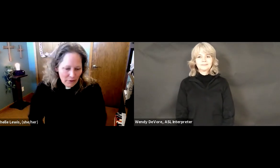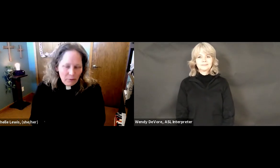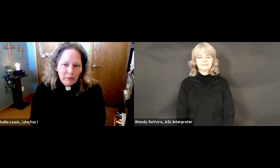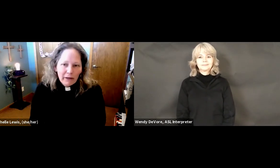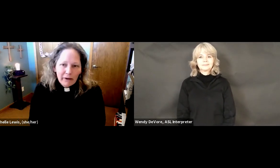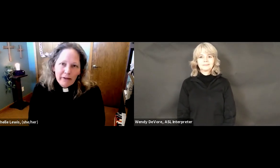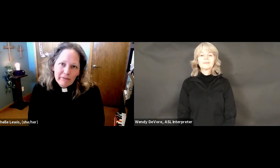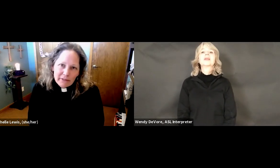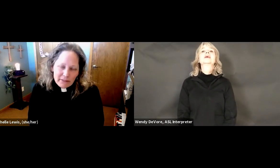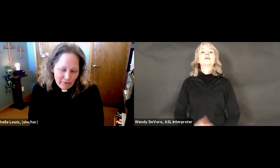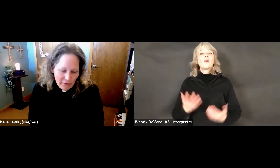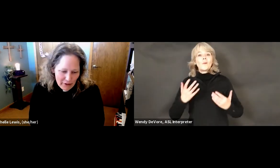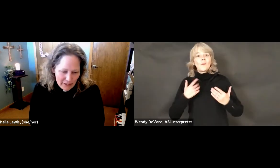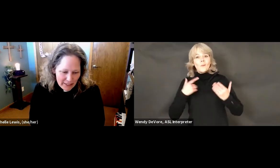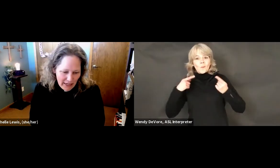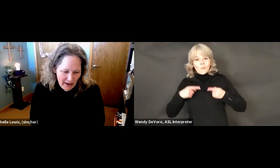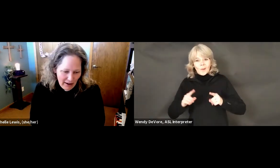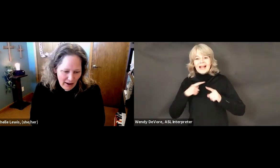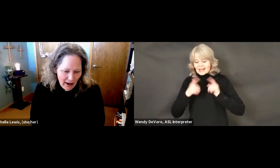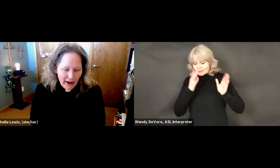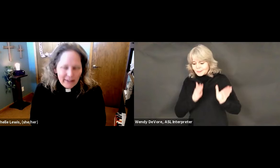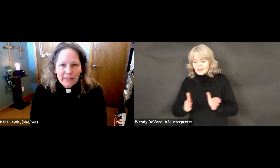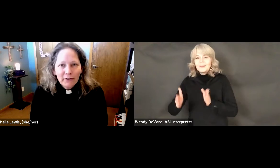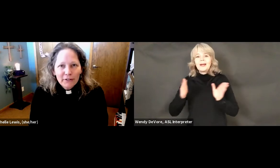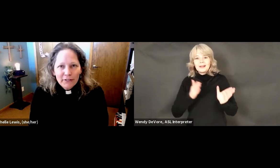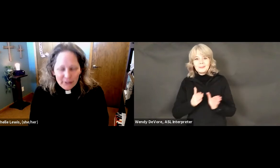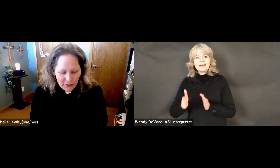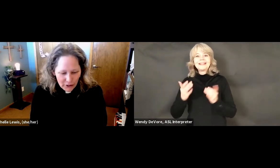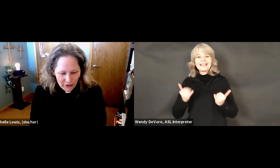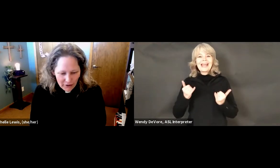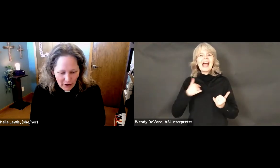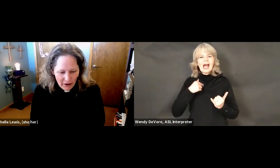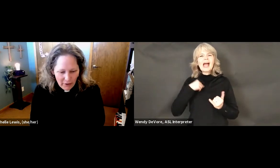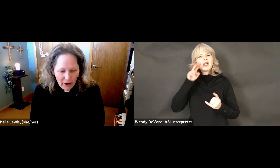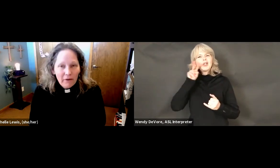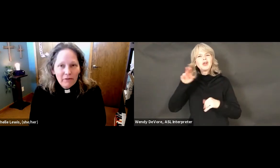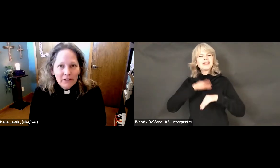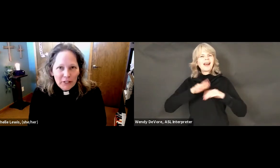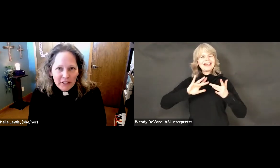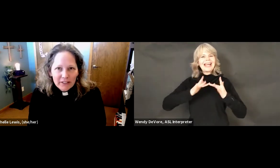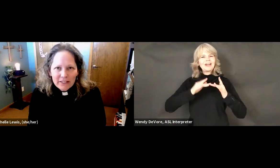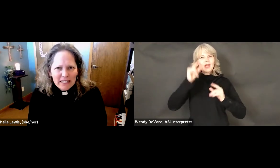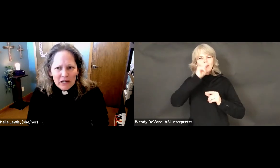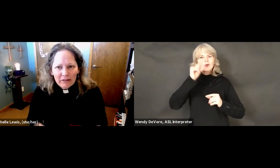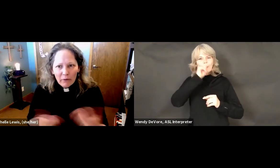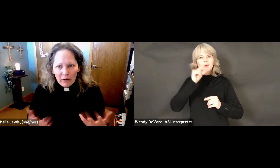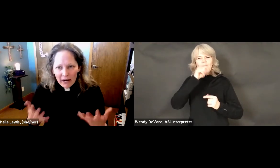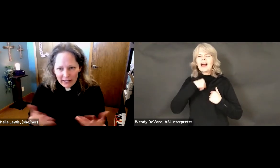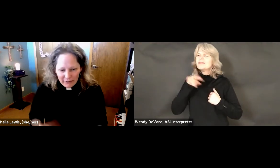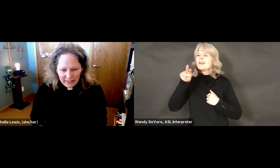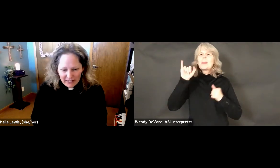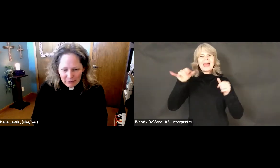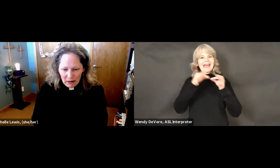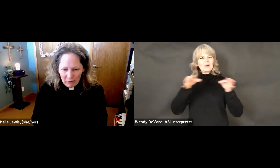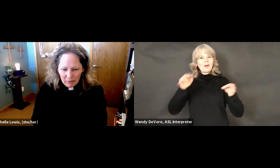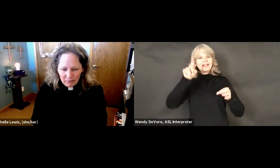As I was preparing for today, I did a Google search of this question to see like what kind